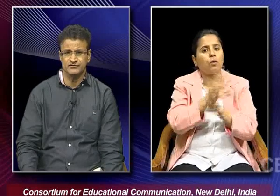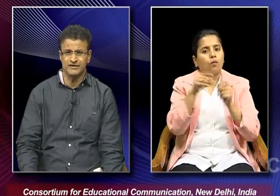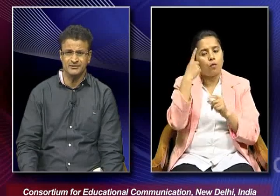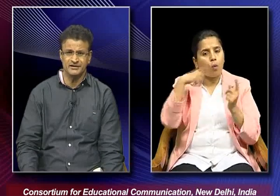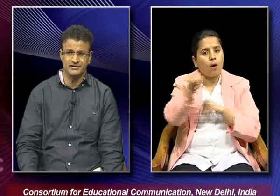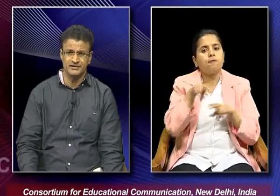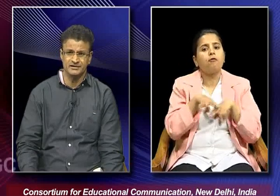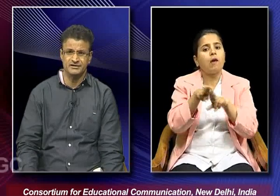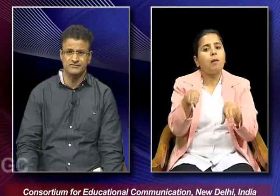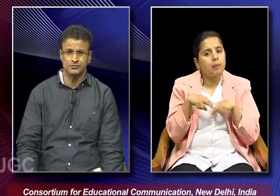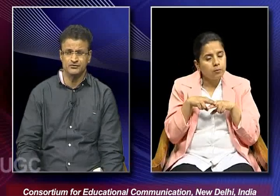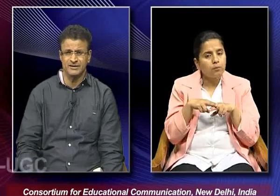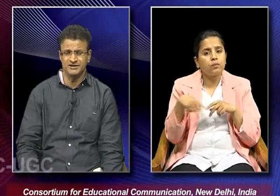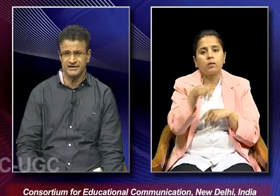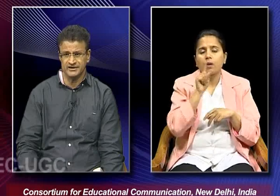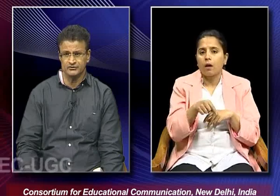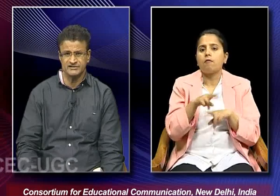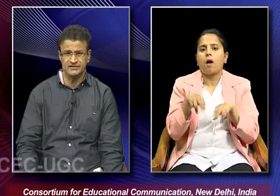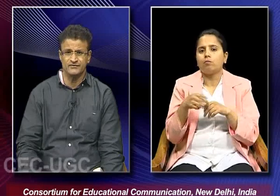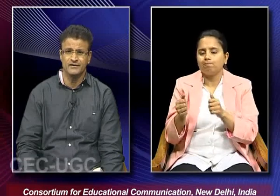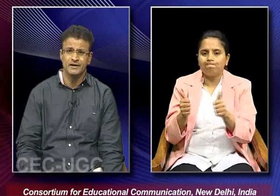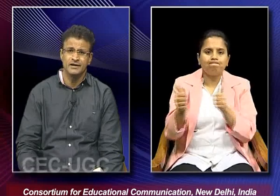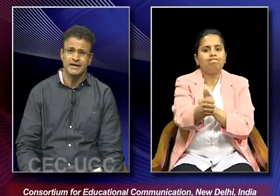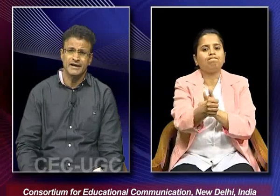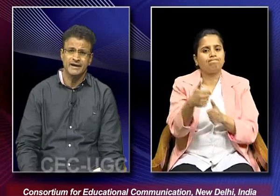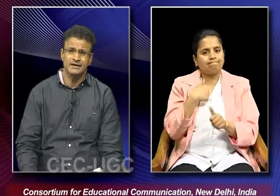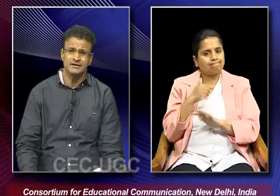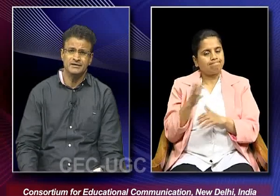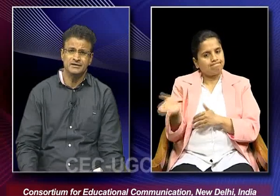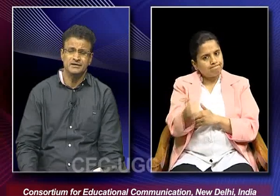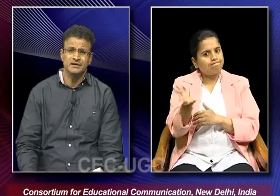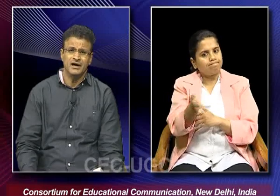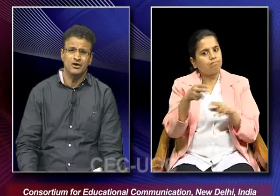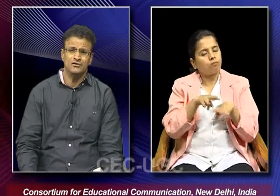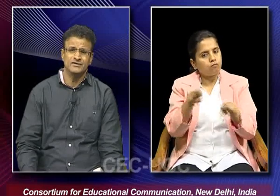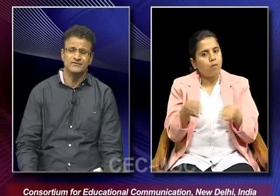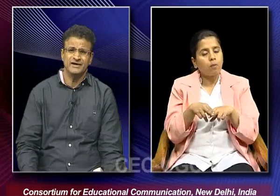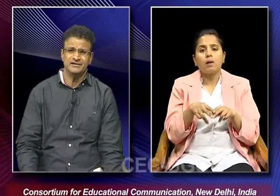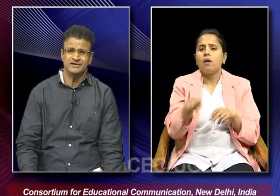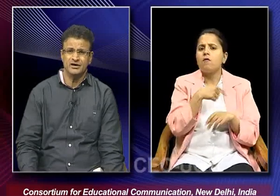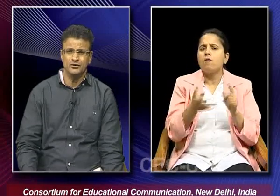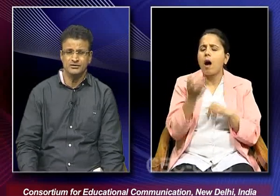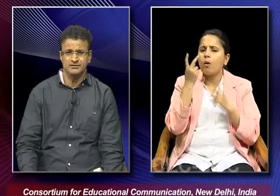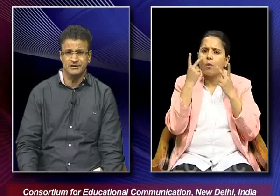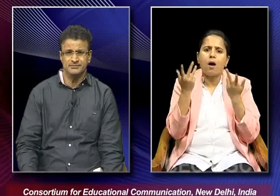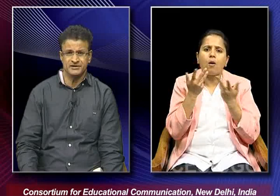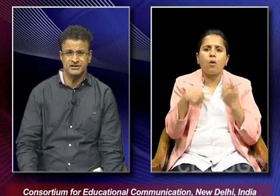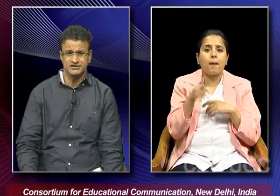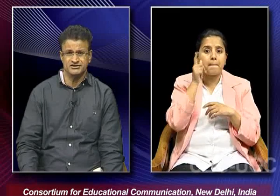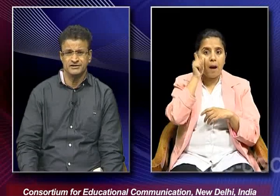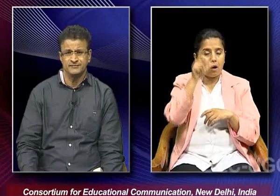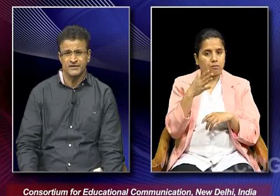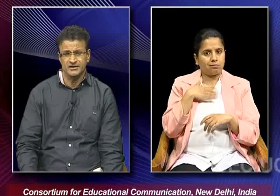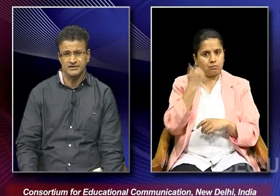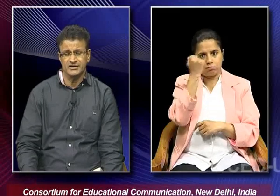of the family, and they have to put family ahead of self. And how we find that how the male